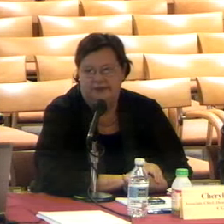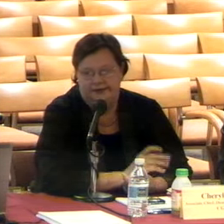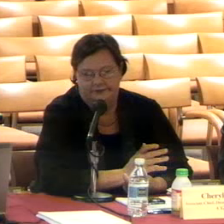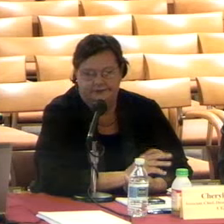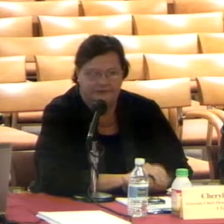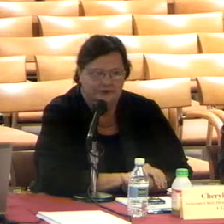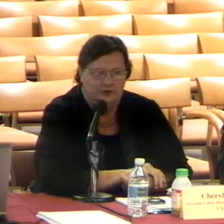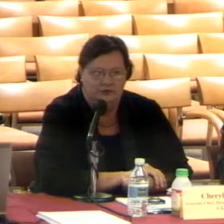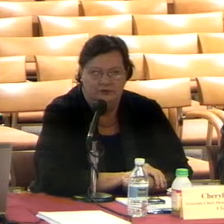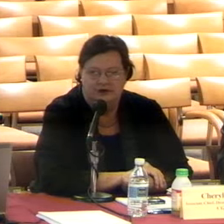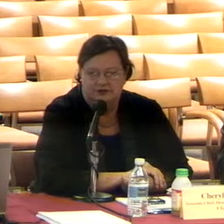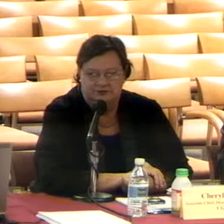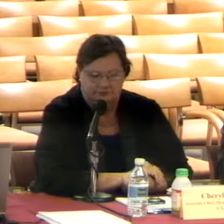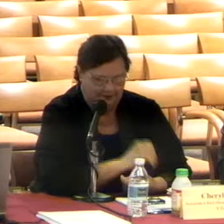than, correcting